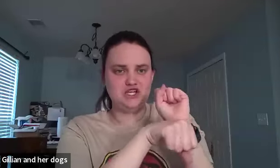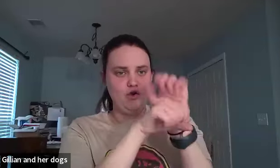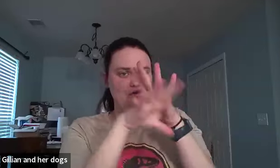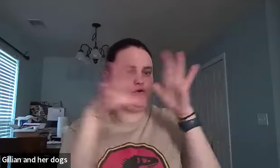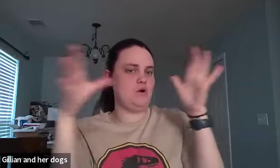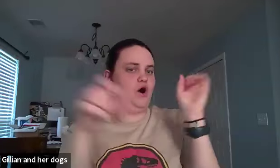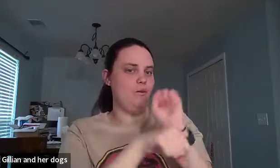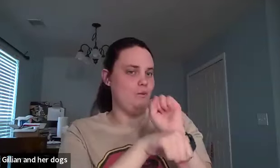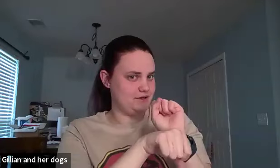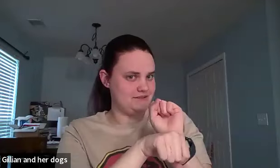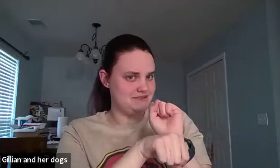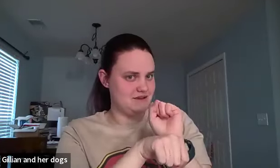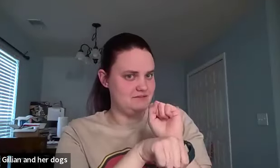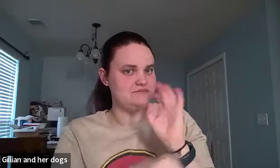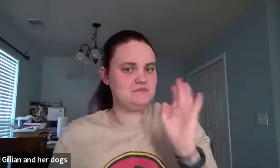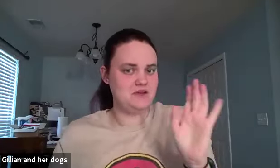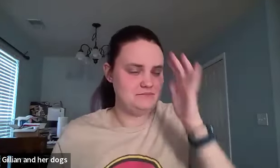the overall work sign. Okay.